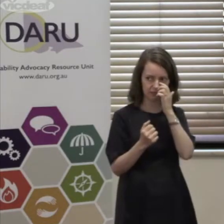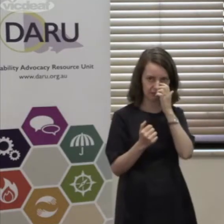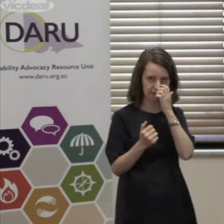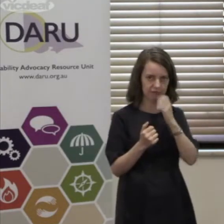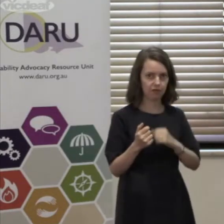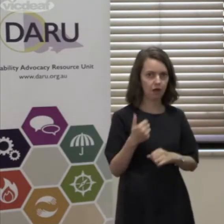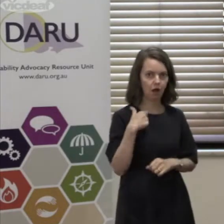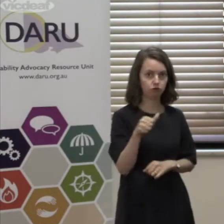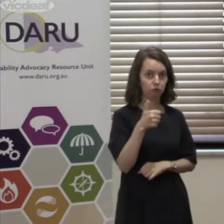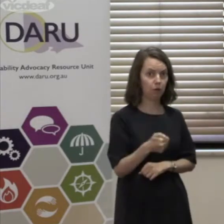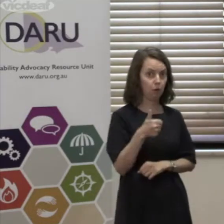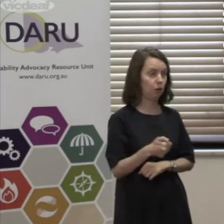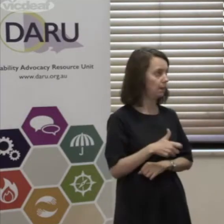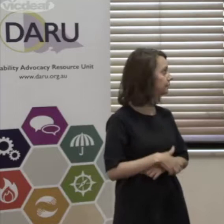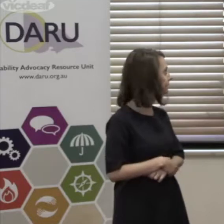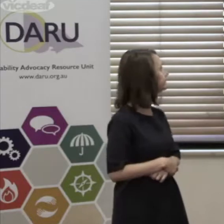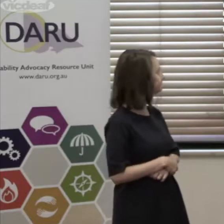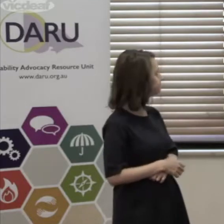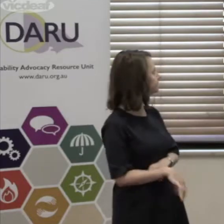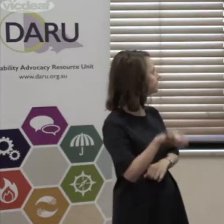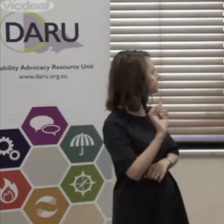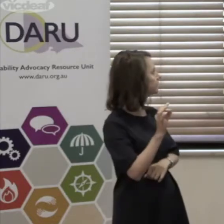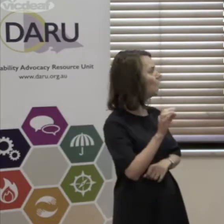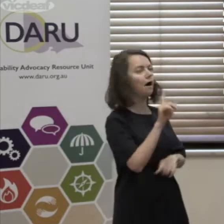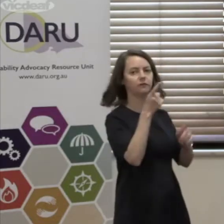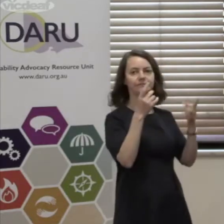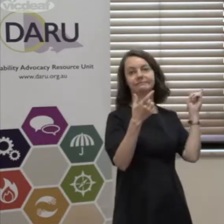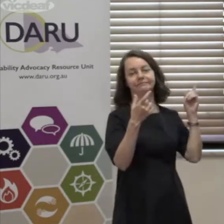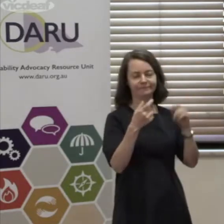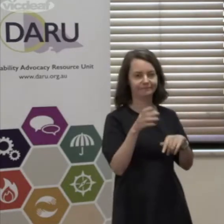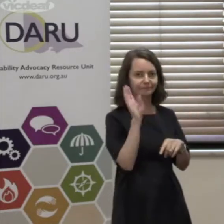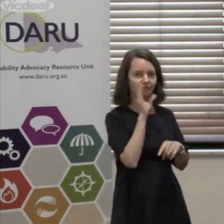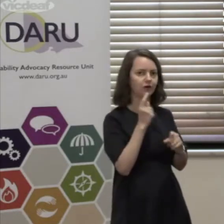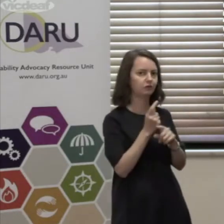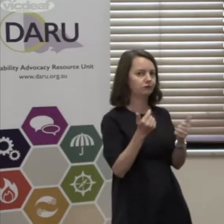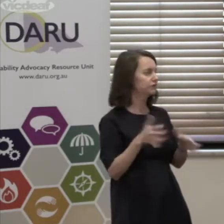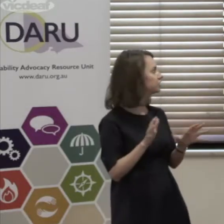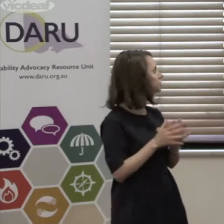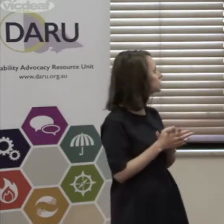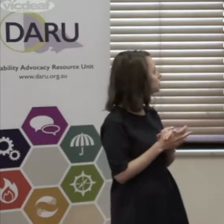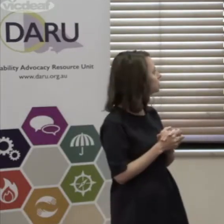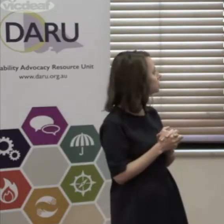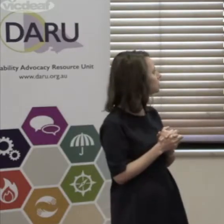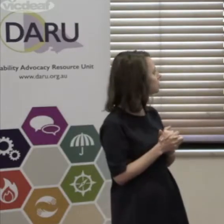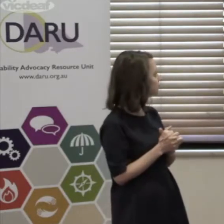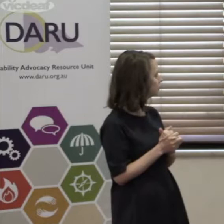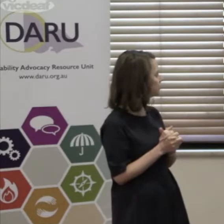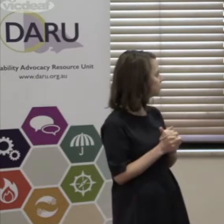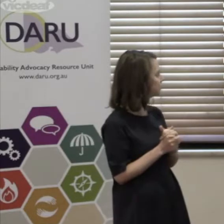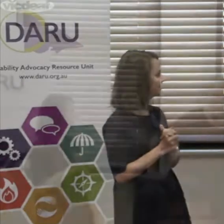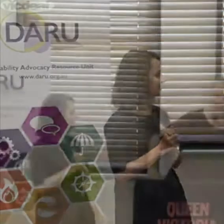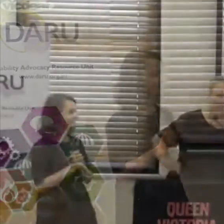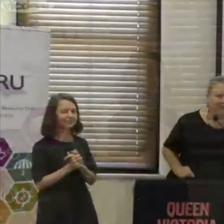And I should push my... Oh, there you go. That was my first slide, first plan tips sheet. And in fact, I'm going to go to